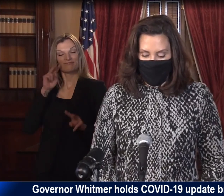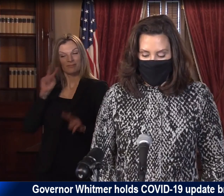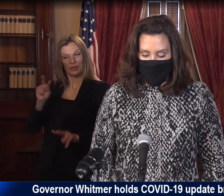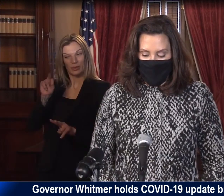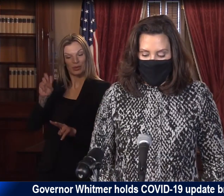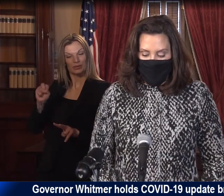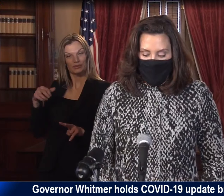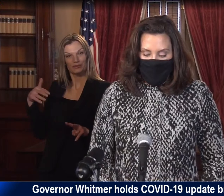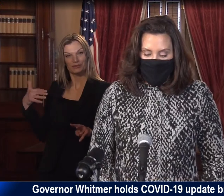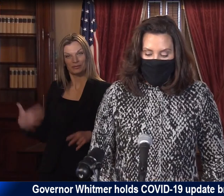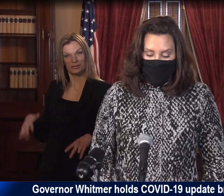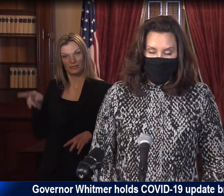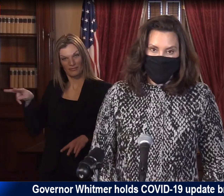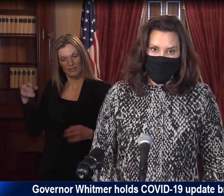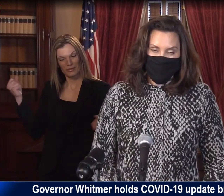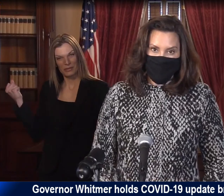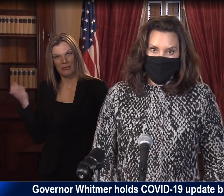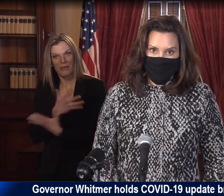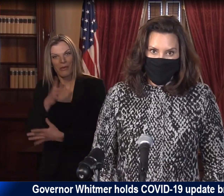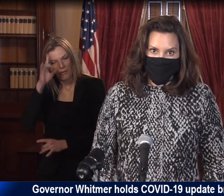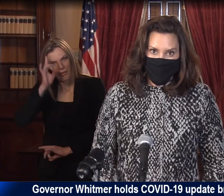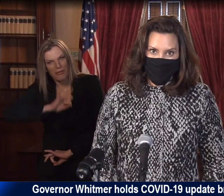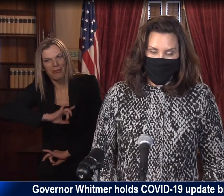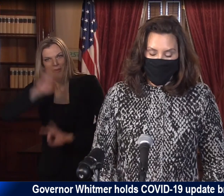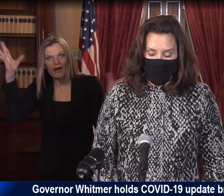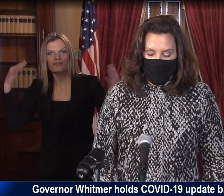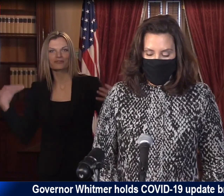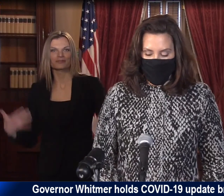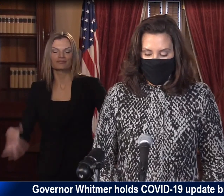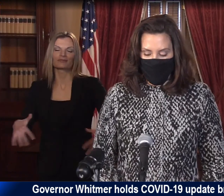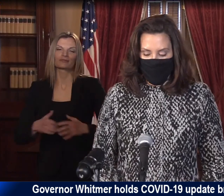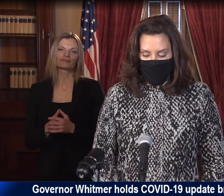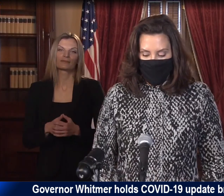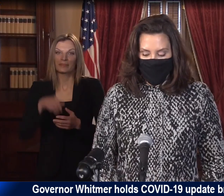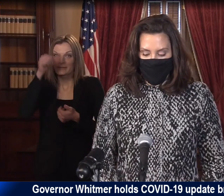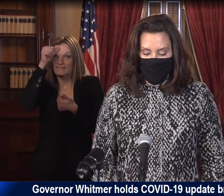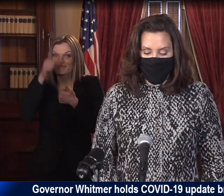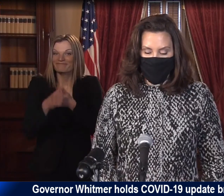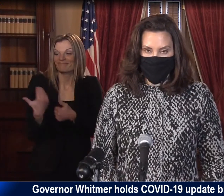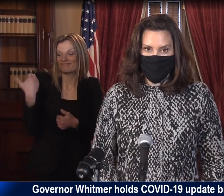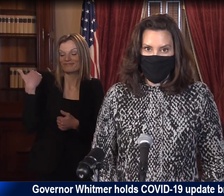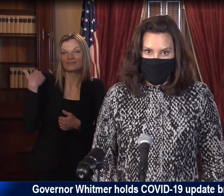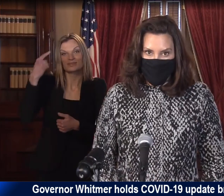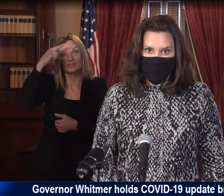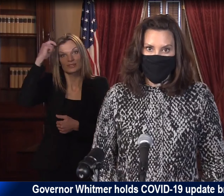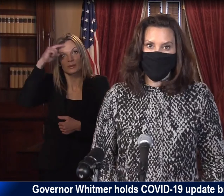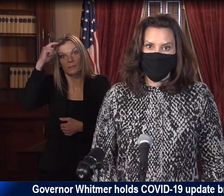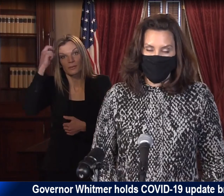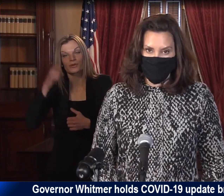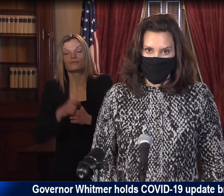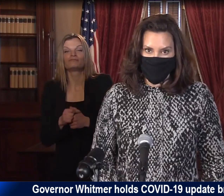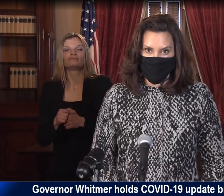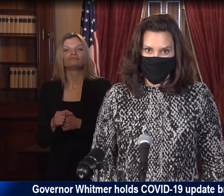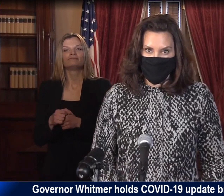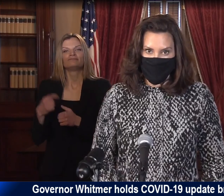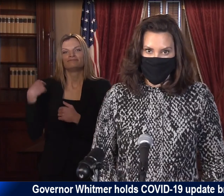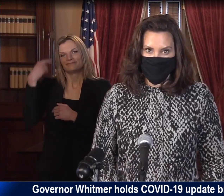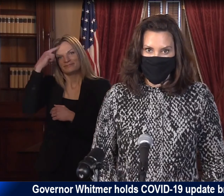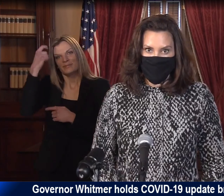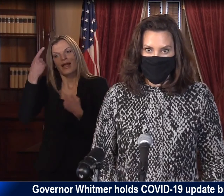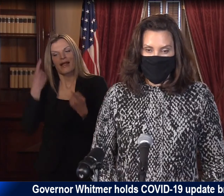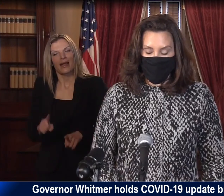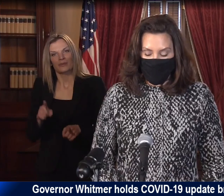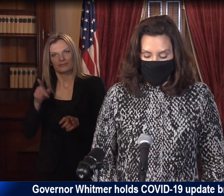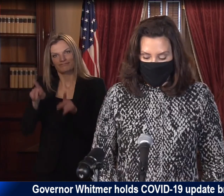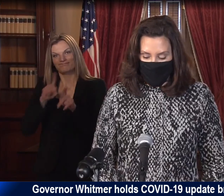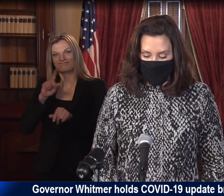scary. Over the summer, last year, when millions of Americans peacefully protested the deaths